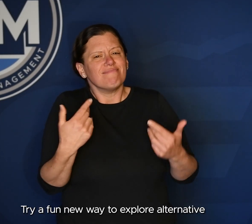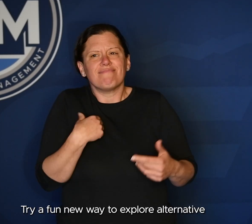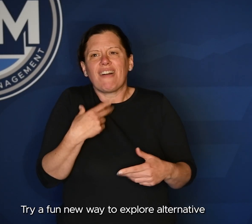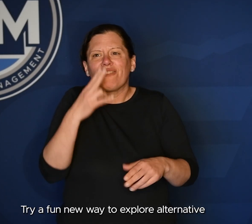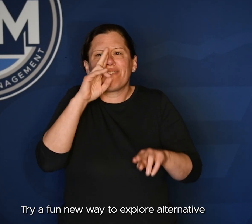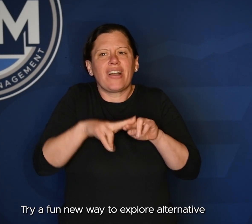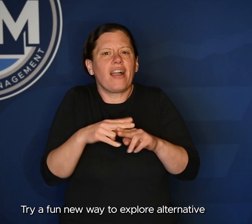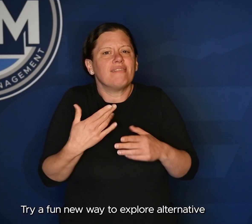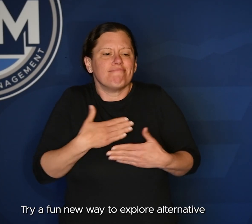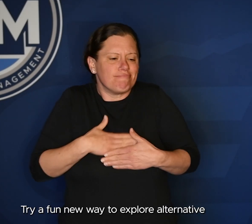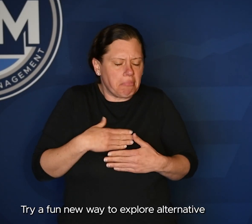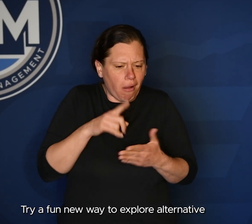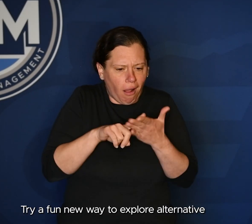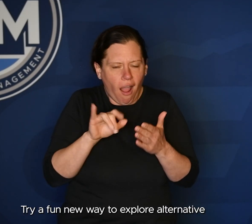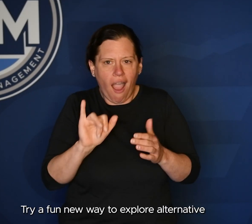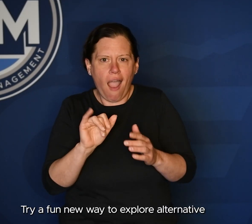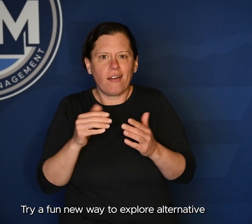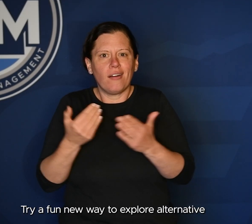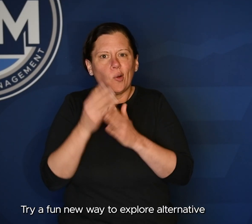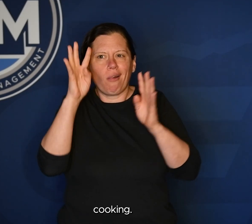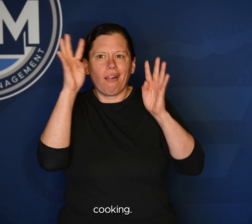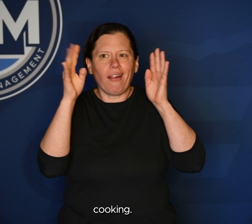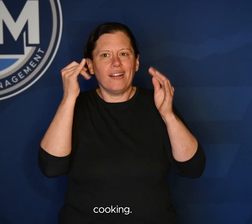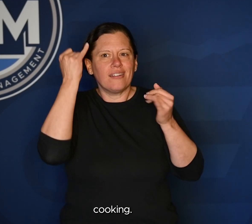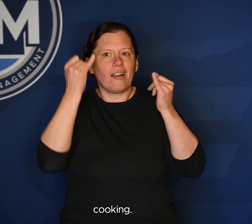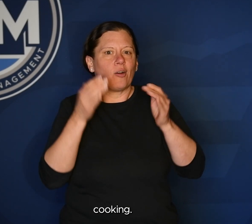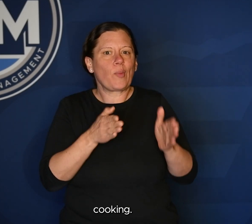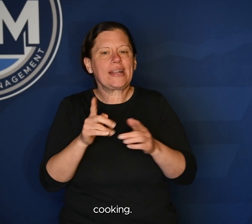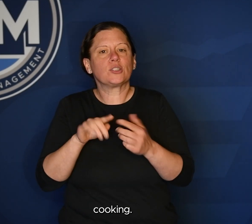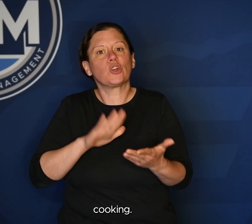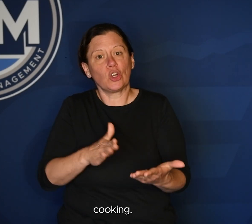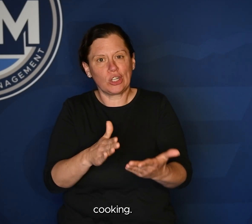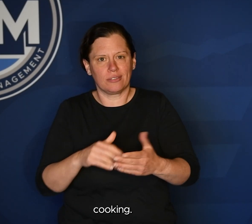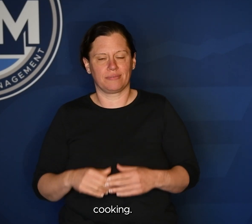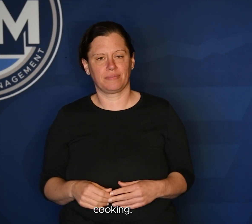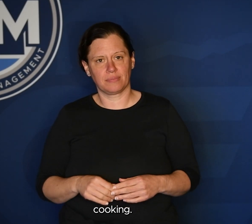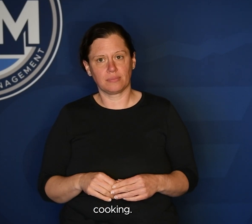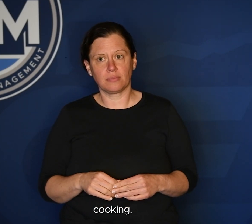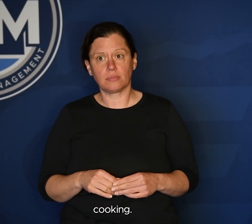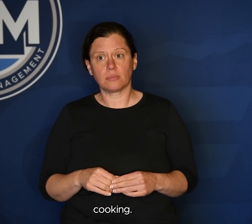Goal: try a fun new way to explore alternative cooking.